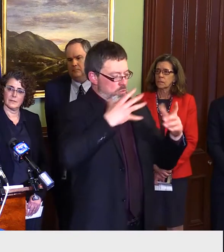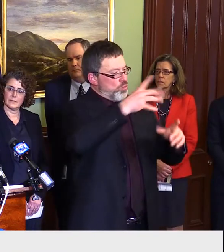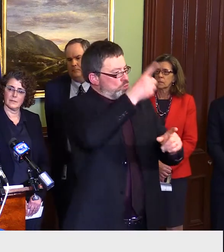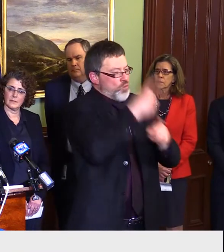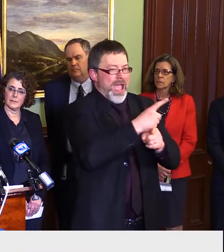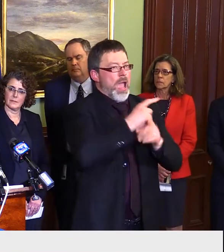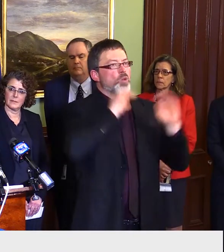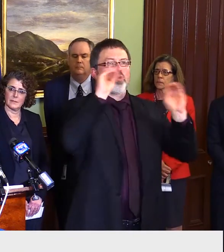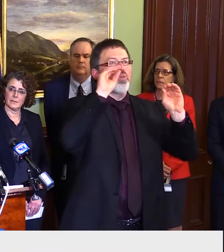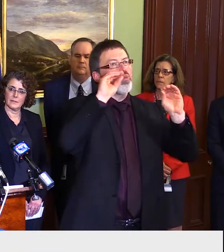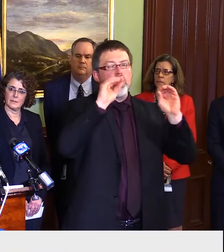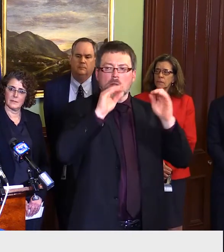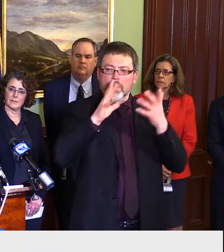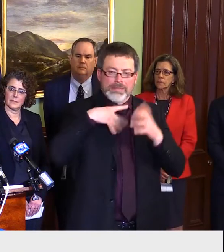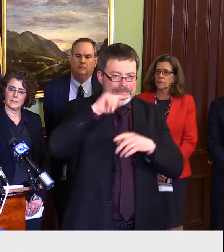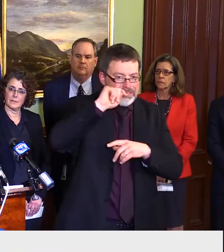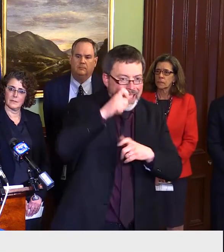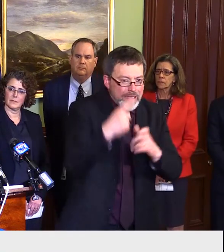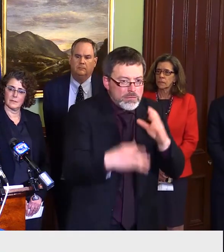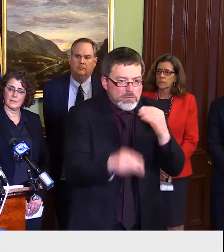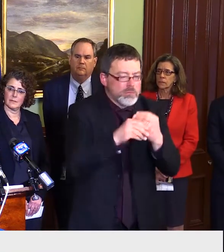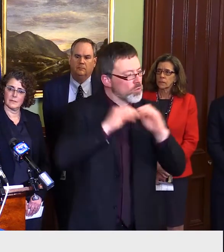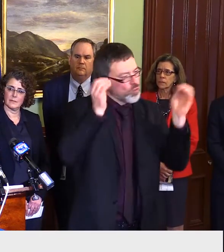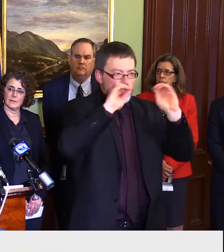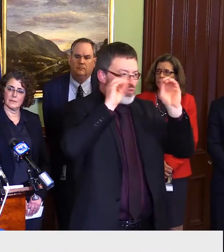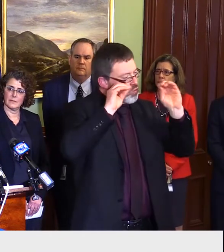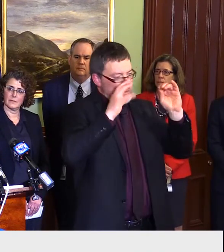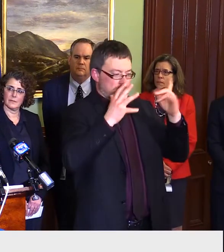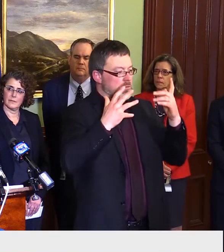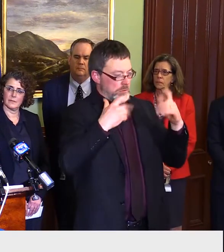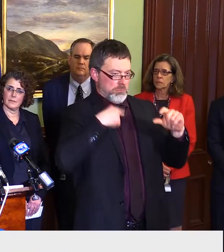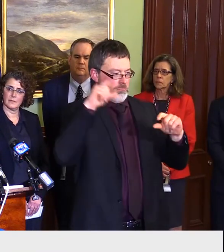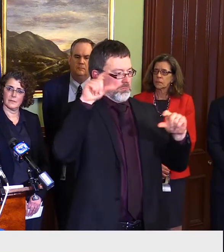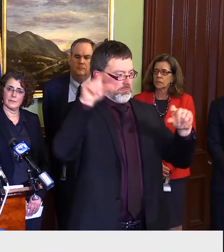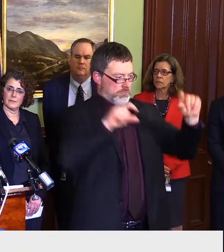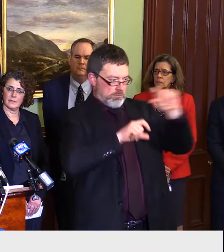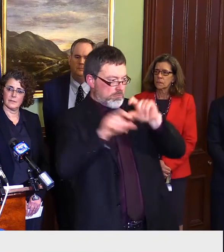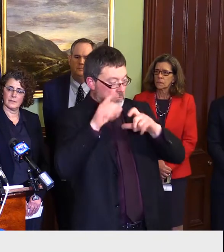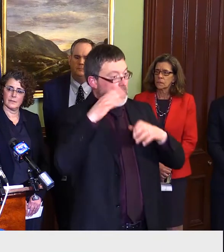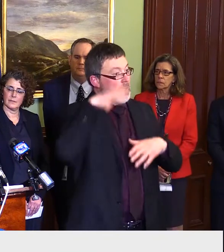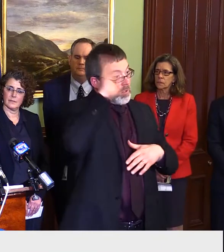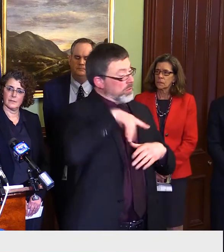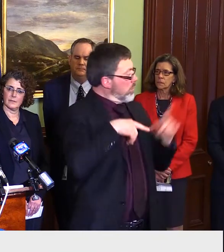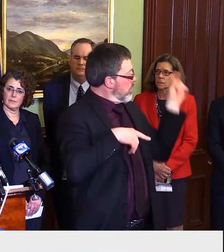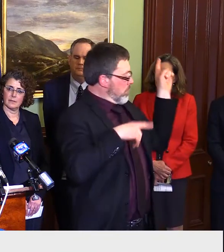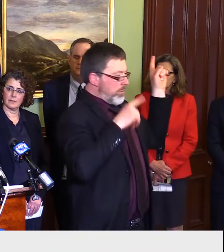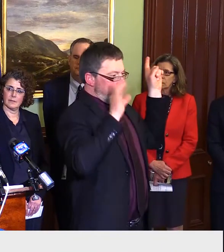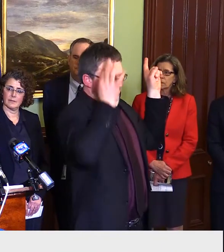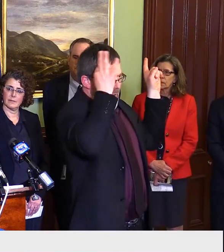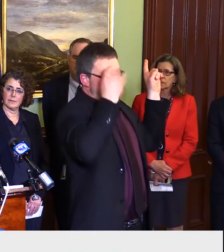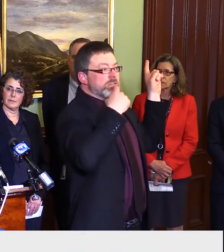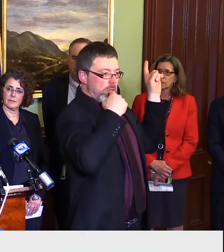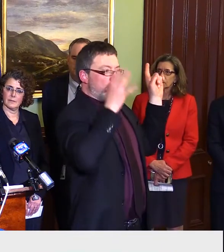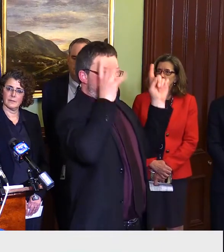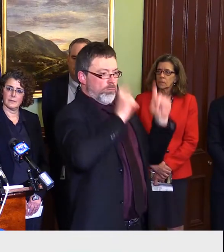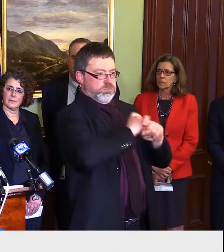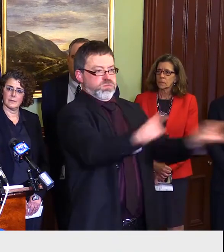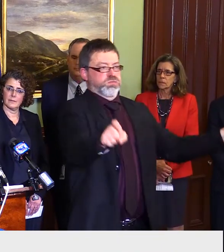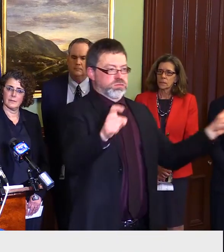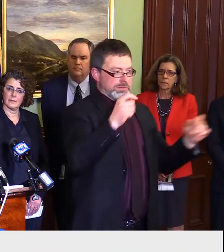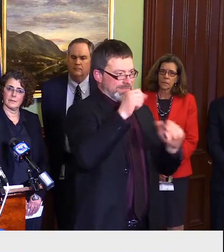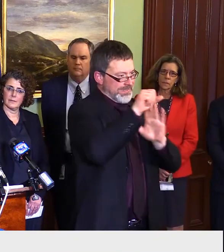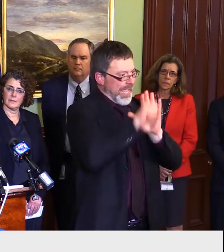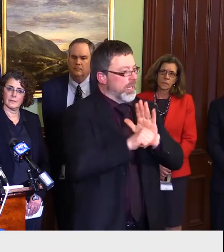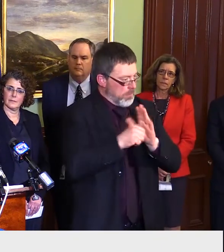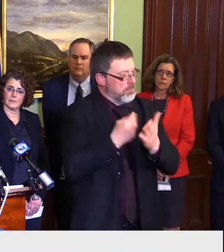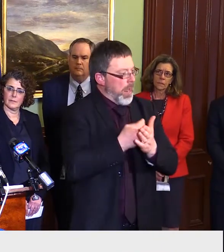assist along the way. So between the federal delegation and the legislative delegation, we'll figure this out, but we have to have the math first. We